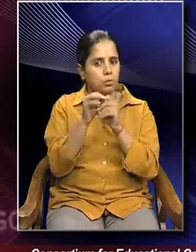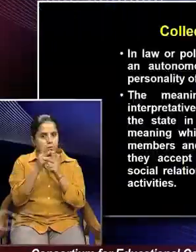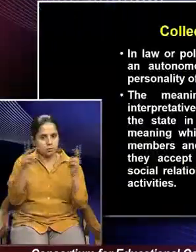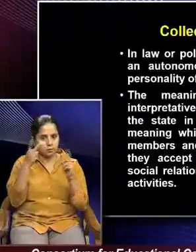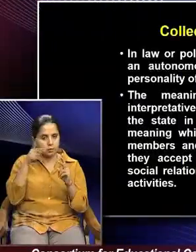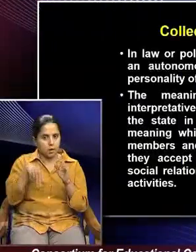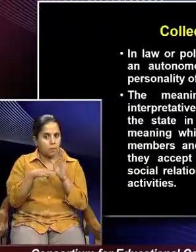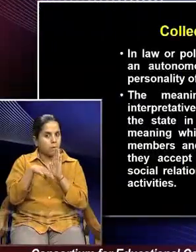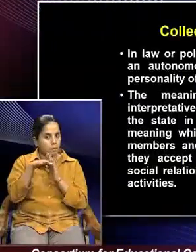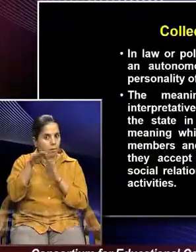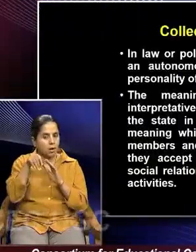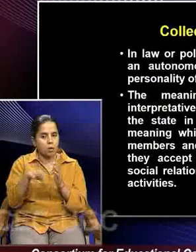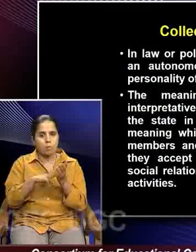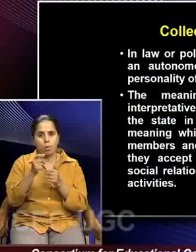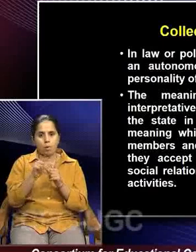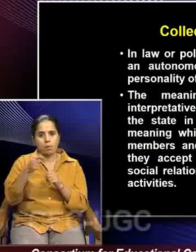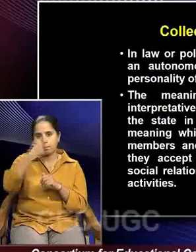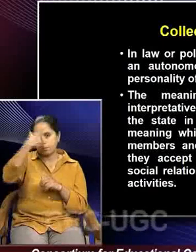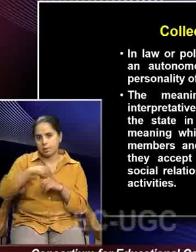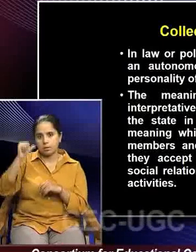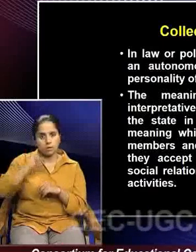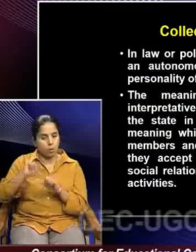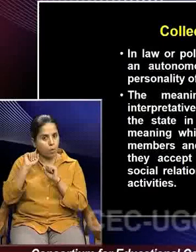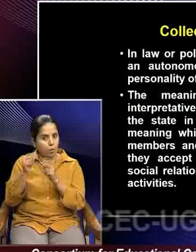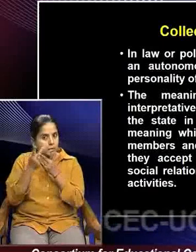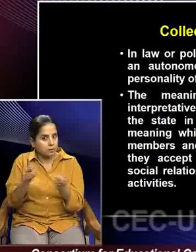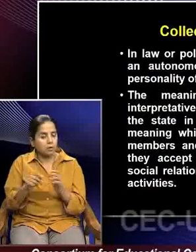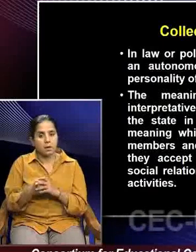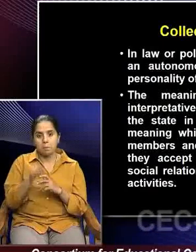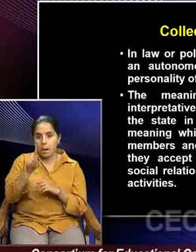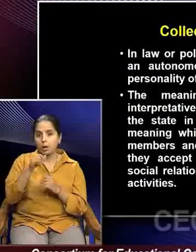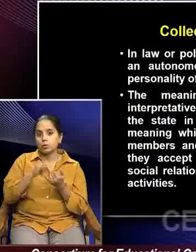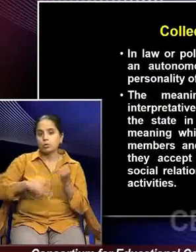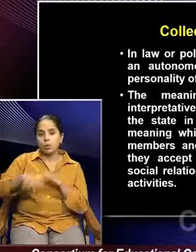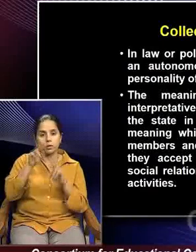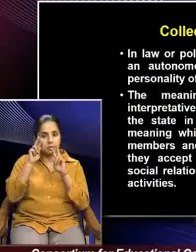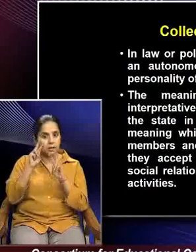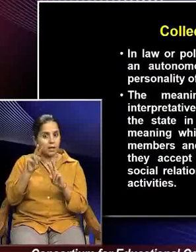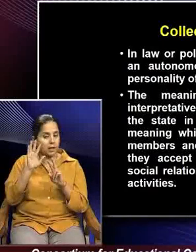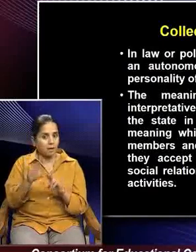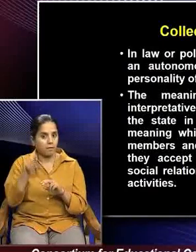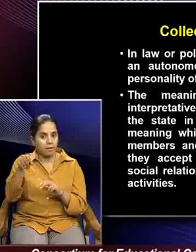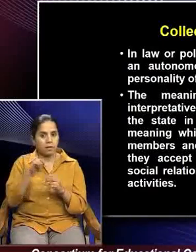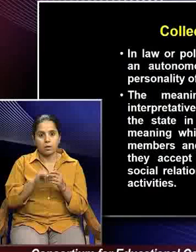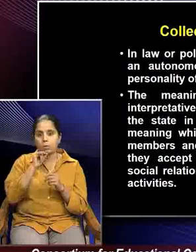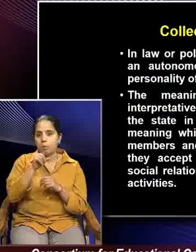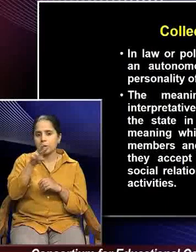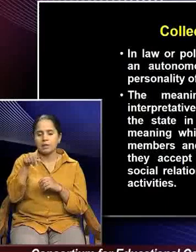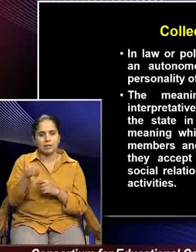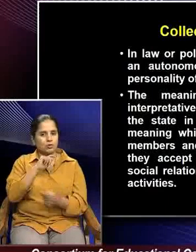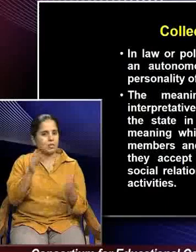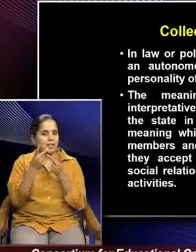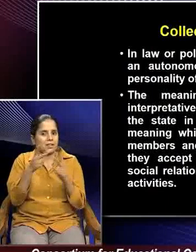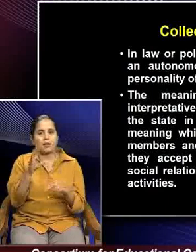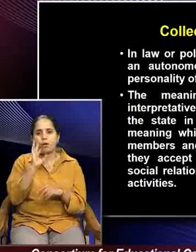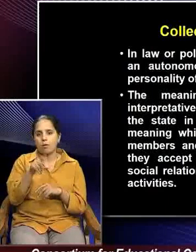with a moral personality of its own. But when a sociologist will look into state, the meaning will change.